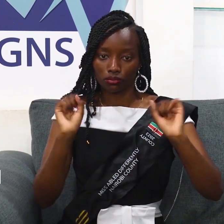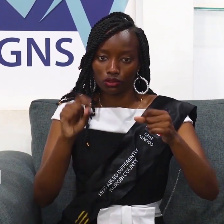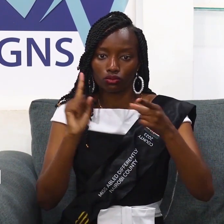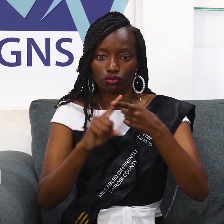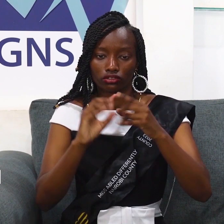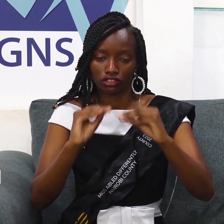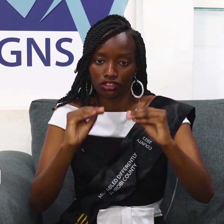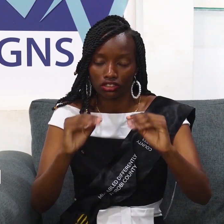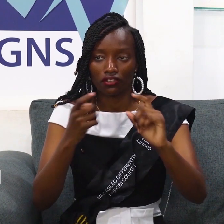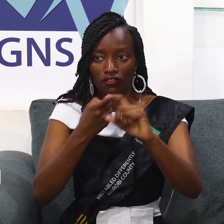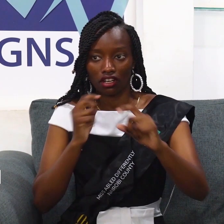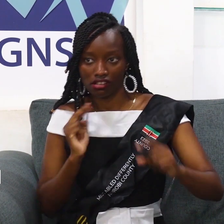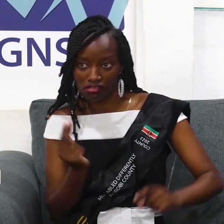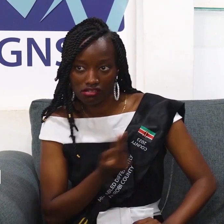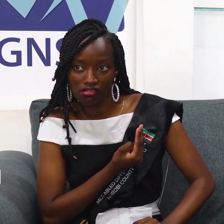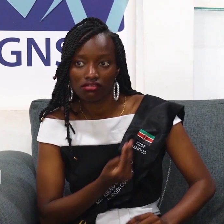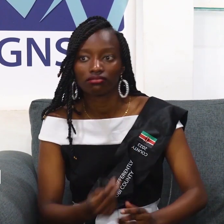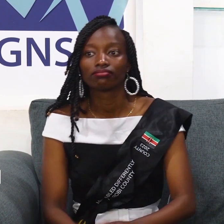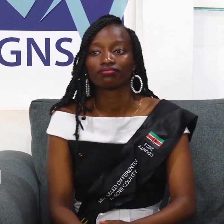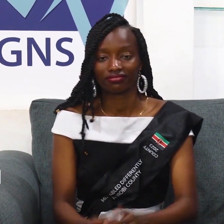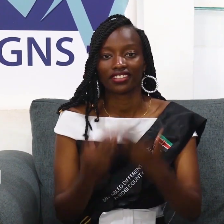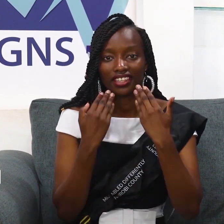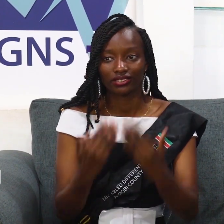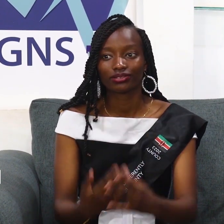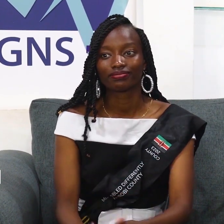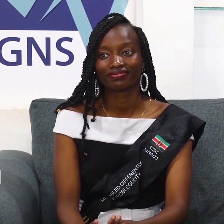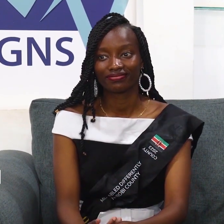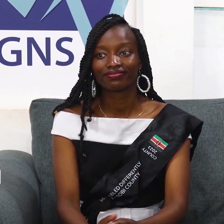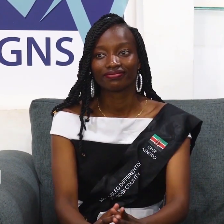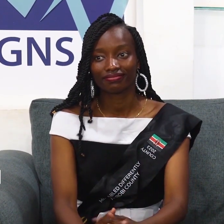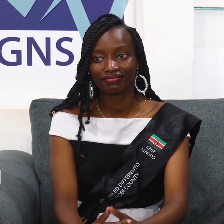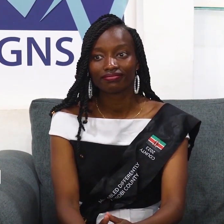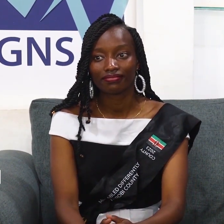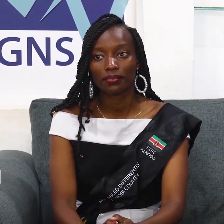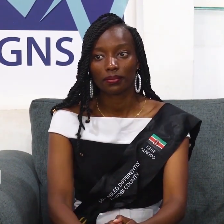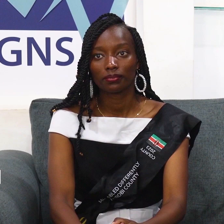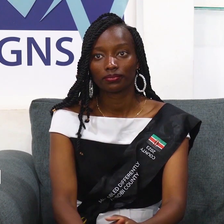and show people that, and show the people that had taught us that they had done a good job.